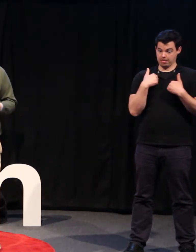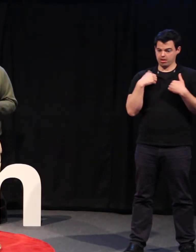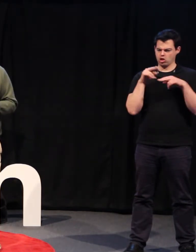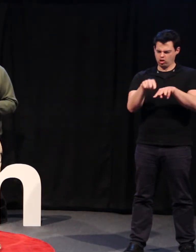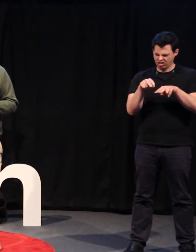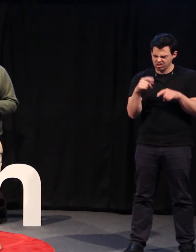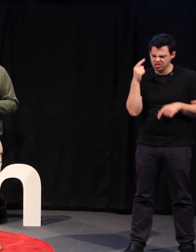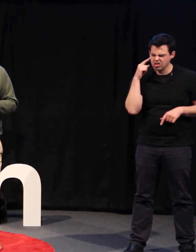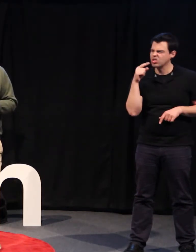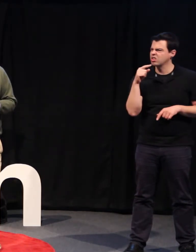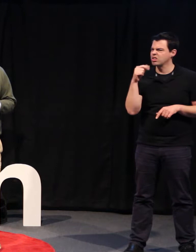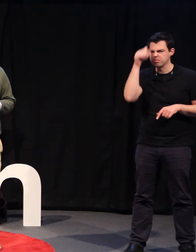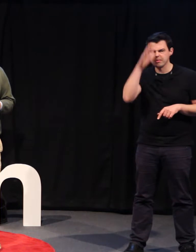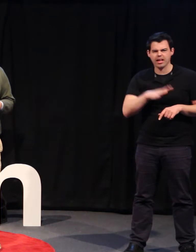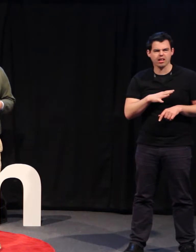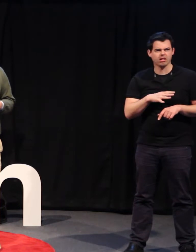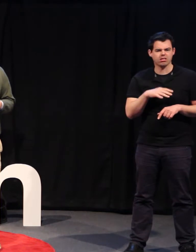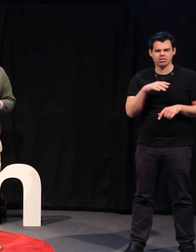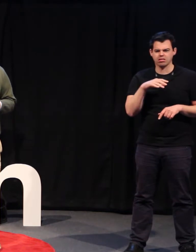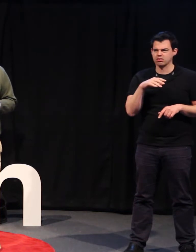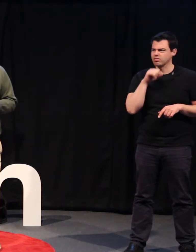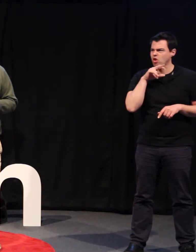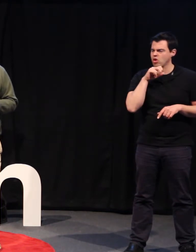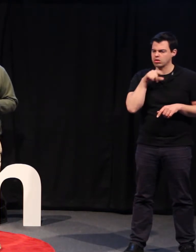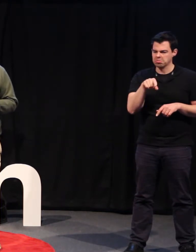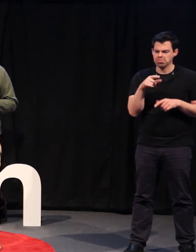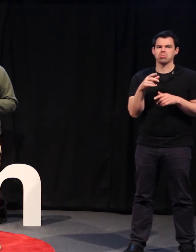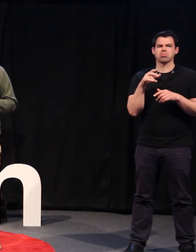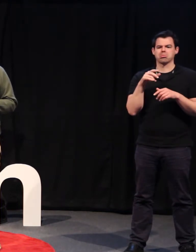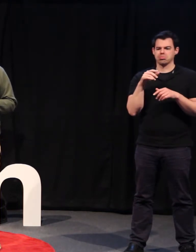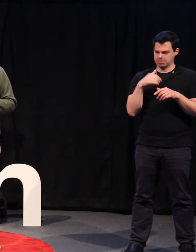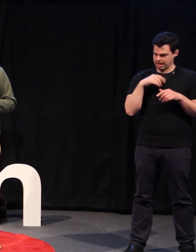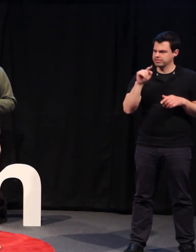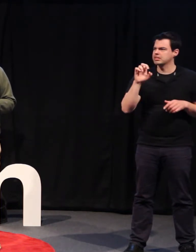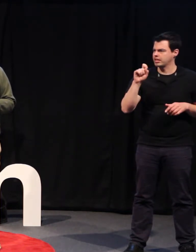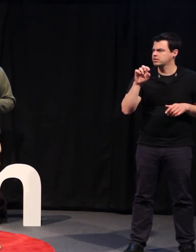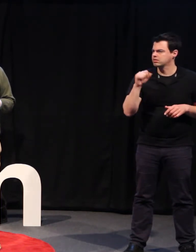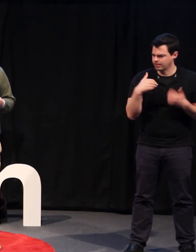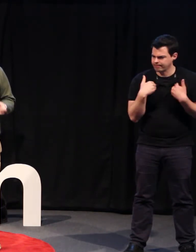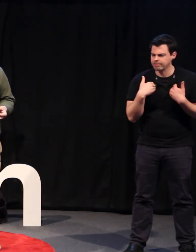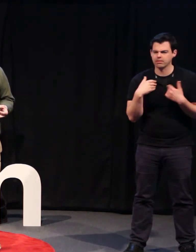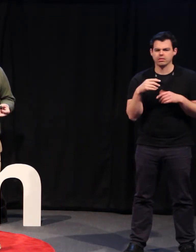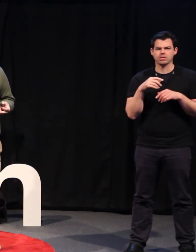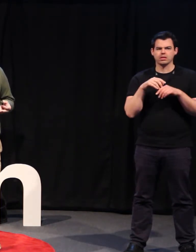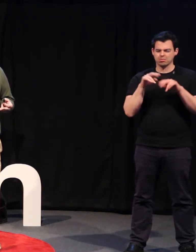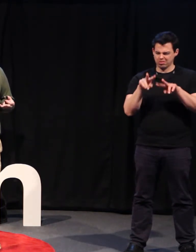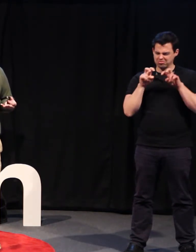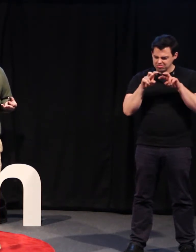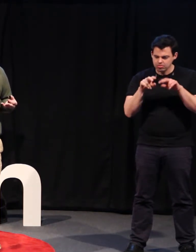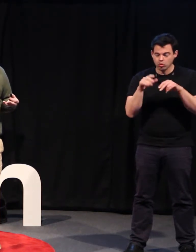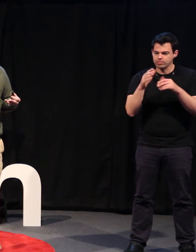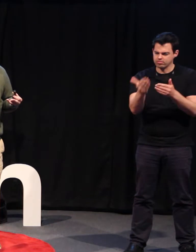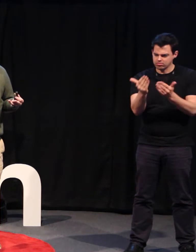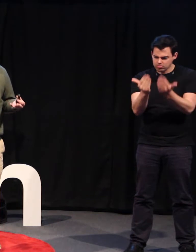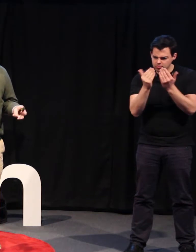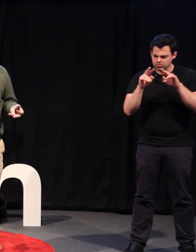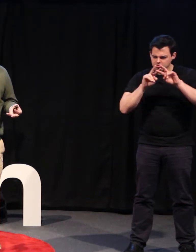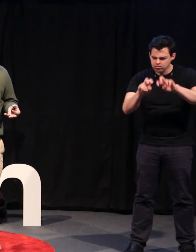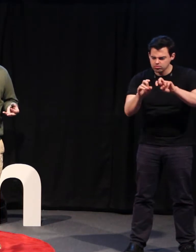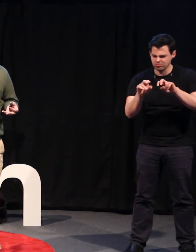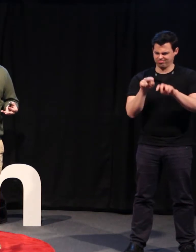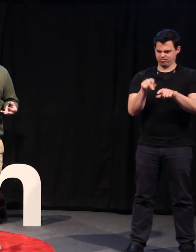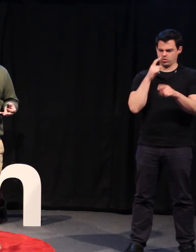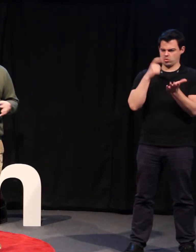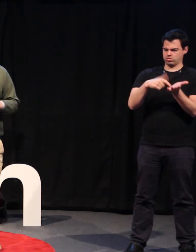that tissue looks like testicular tissue. And those are eggs that are developing inside of